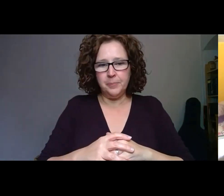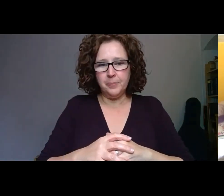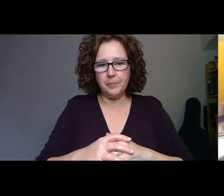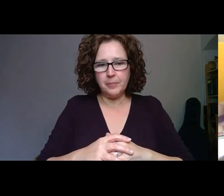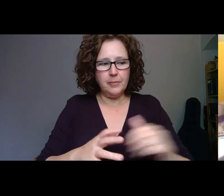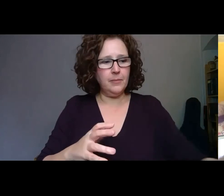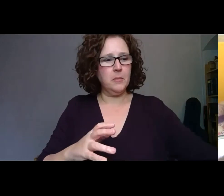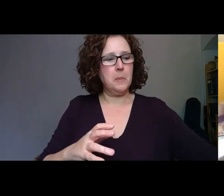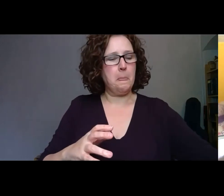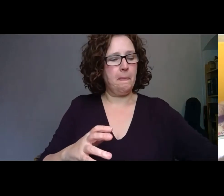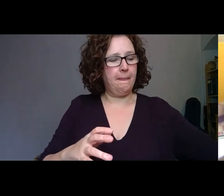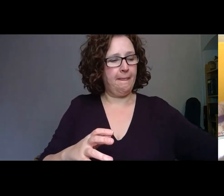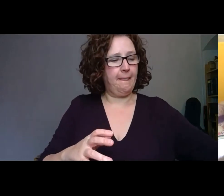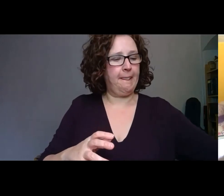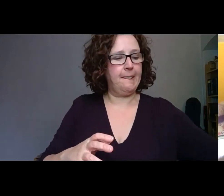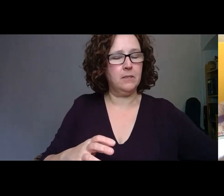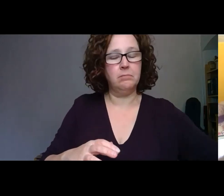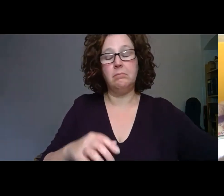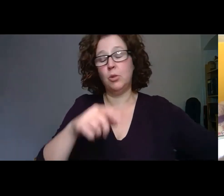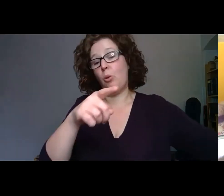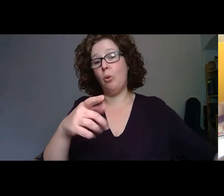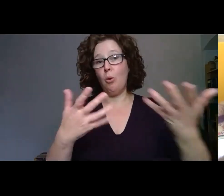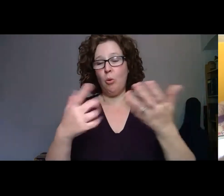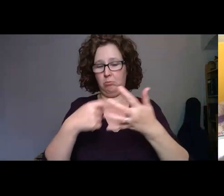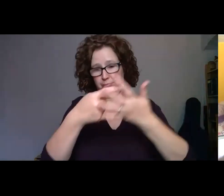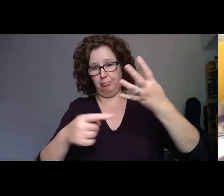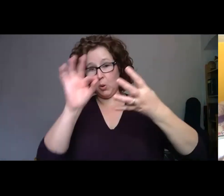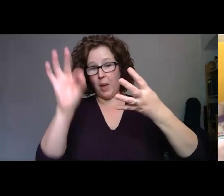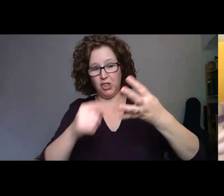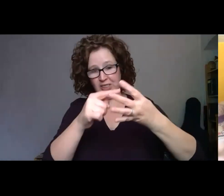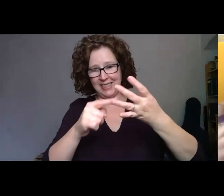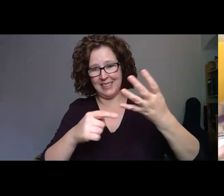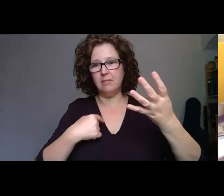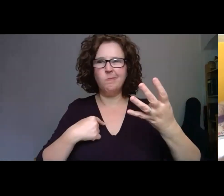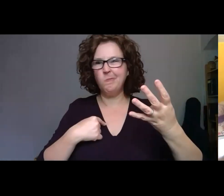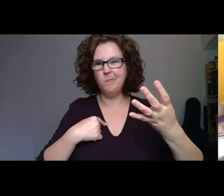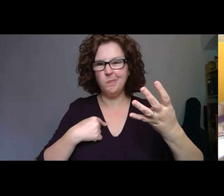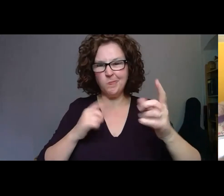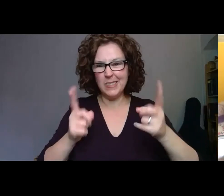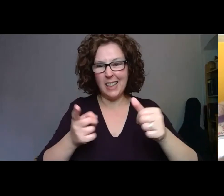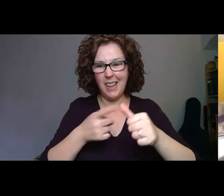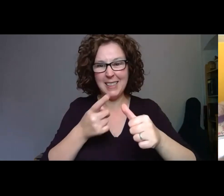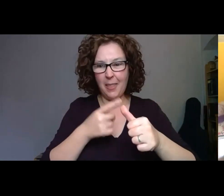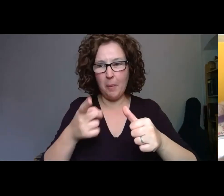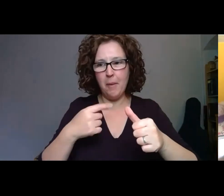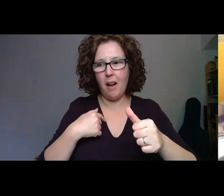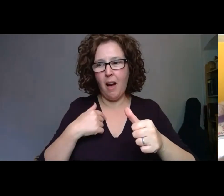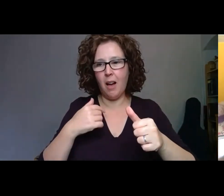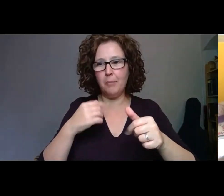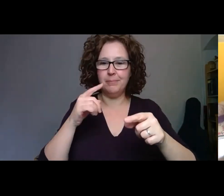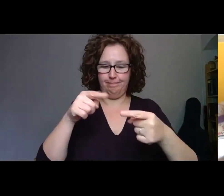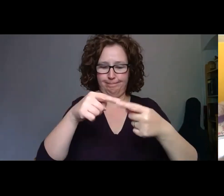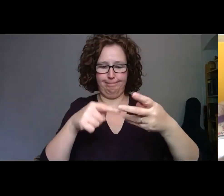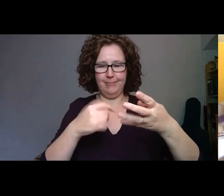to answer we can't answer those questions. Those questions are just guiding me throughout